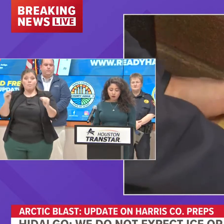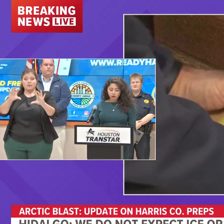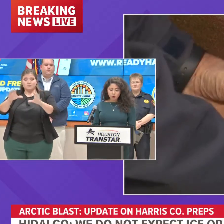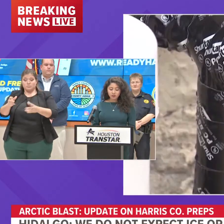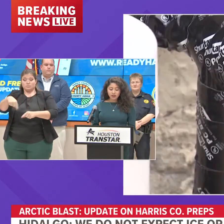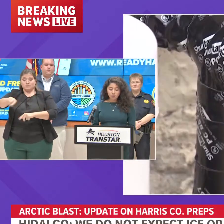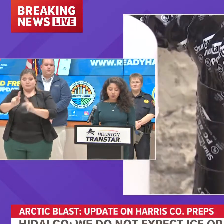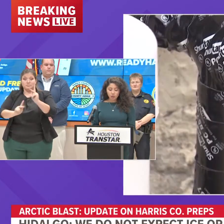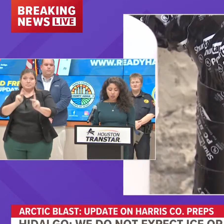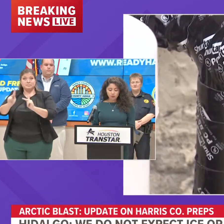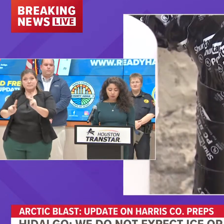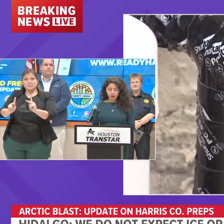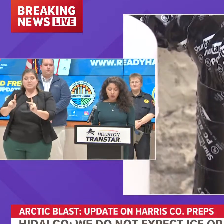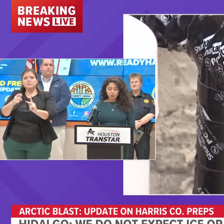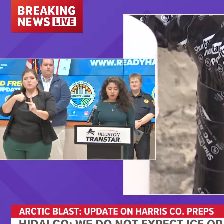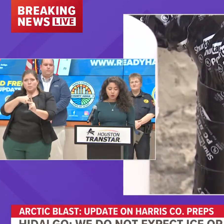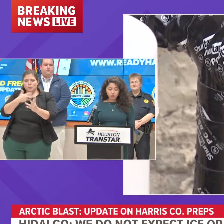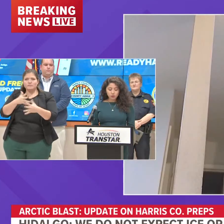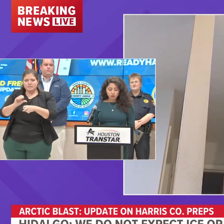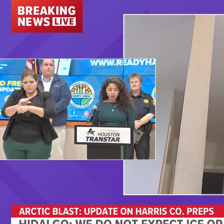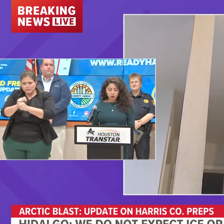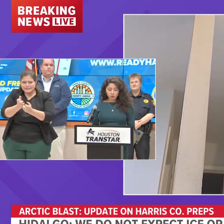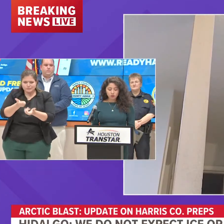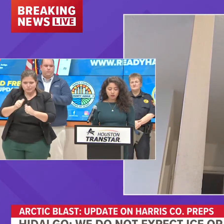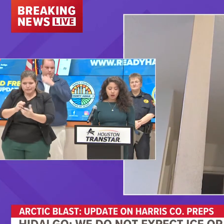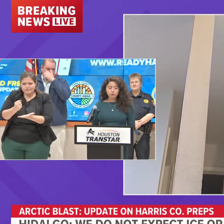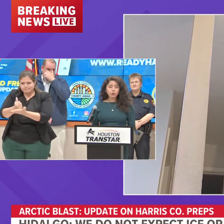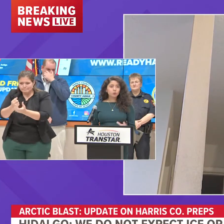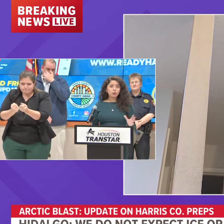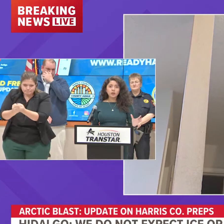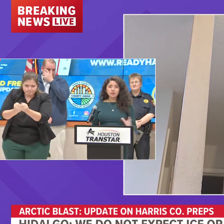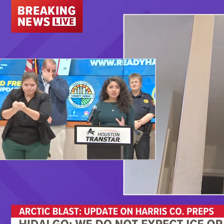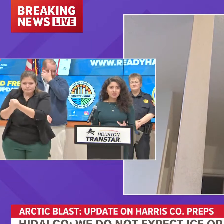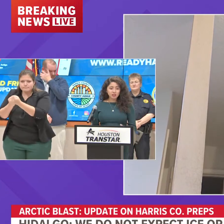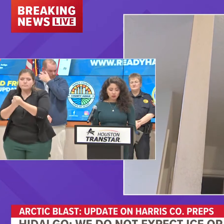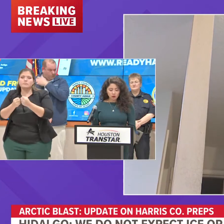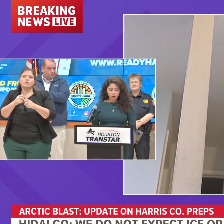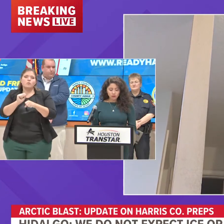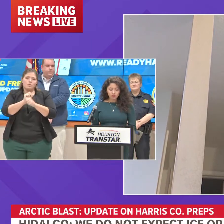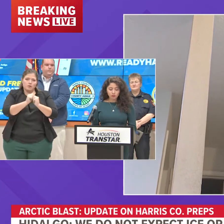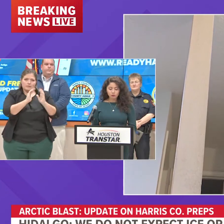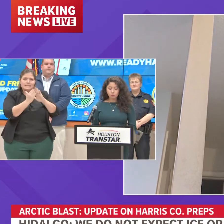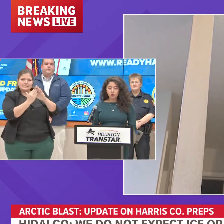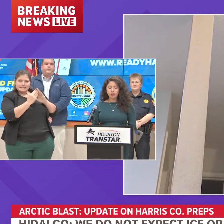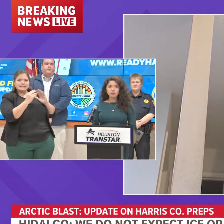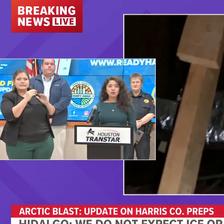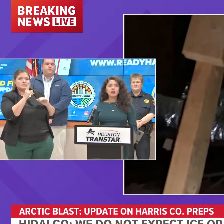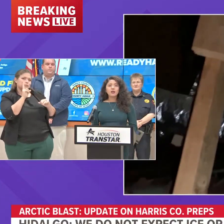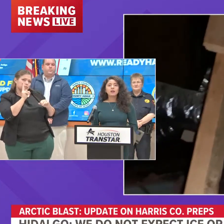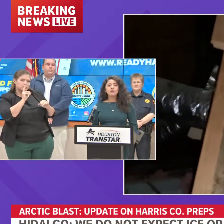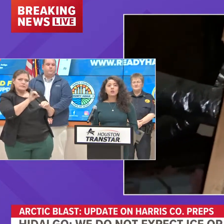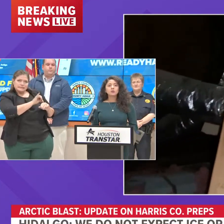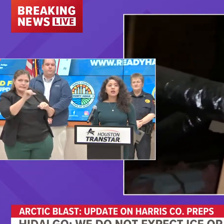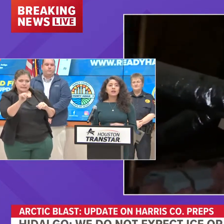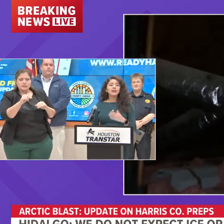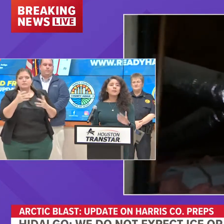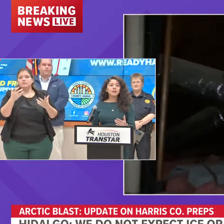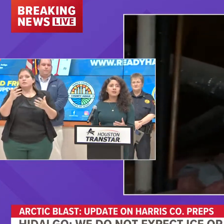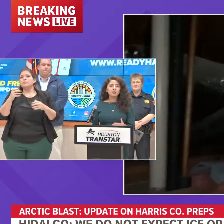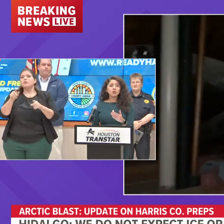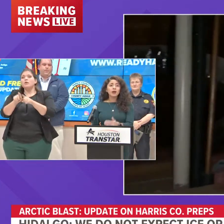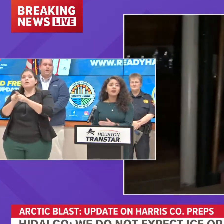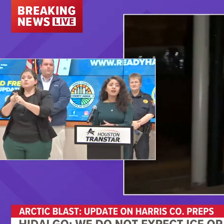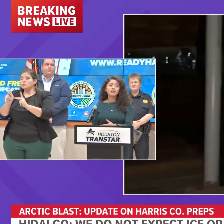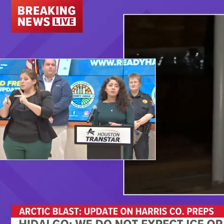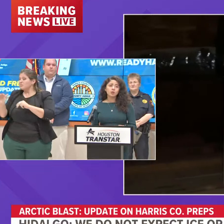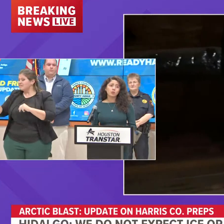homeless outreach teams, with the Coalition for the Homeless. Of course, we're working with the city on all of this. We've spoken to individuals at